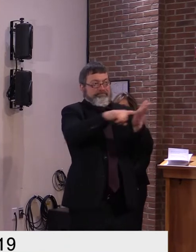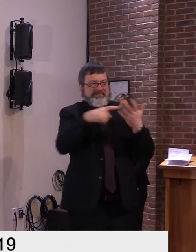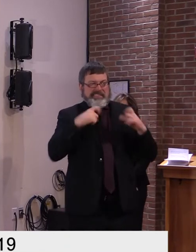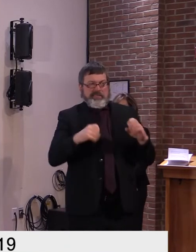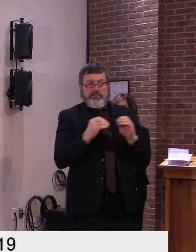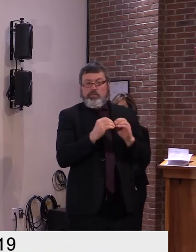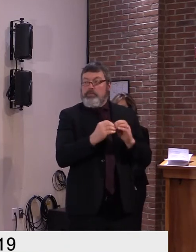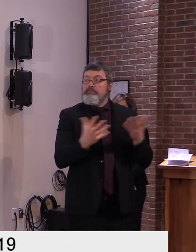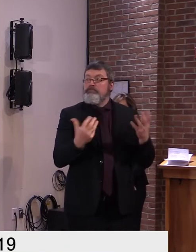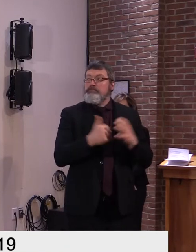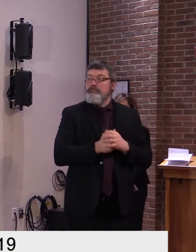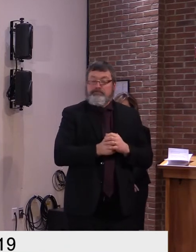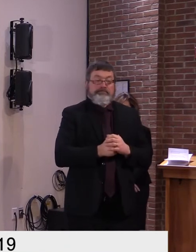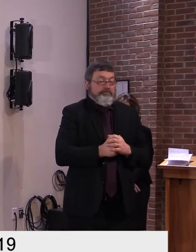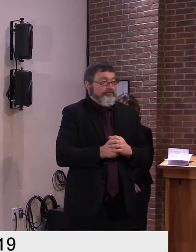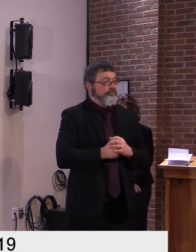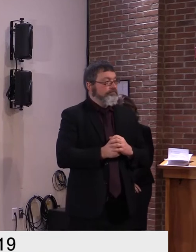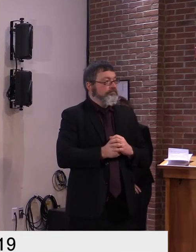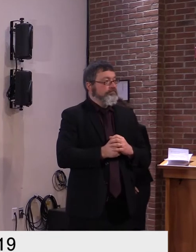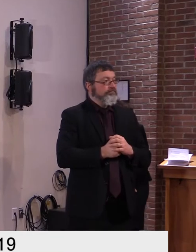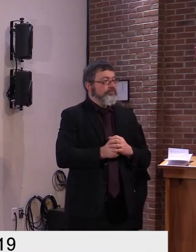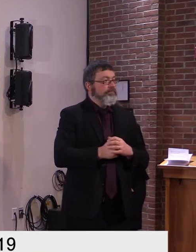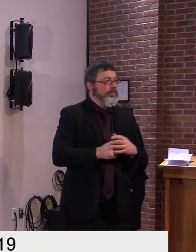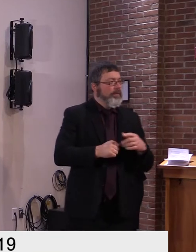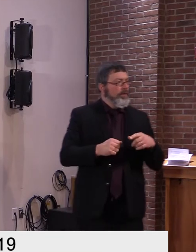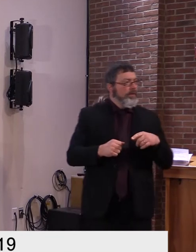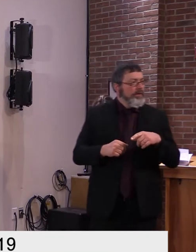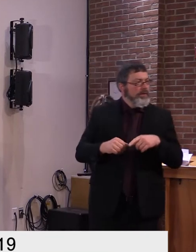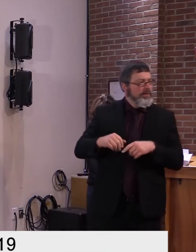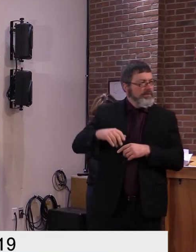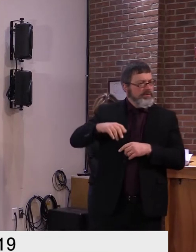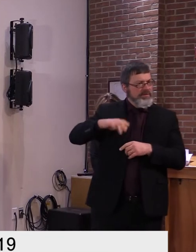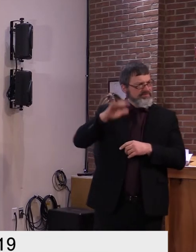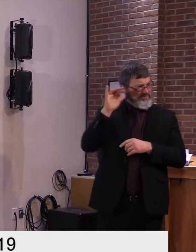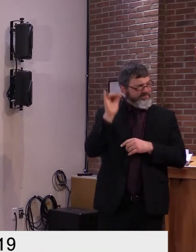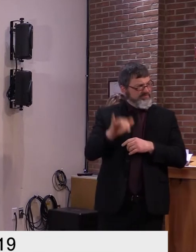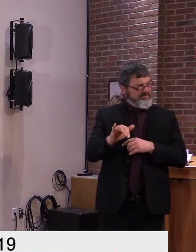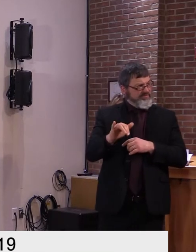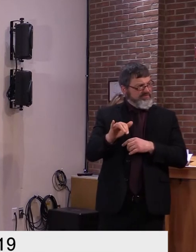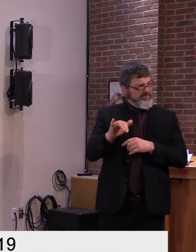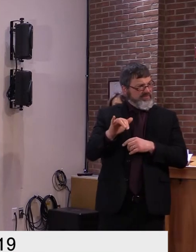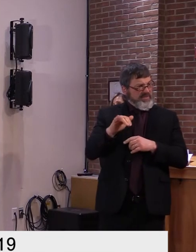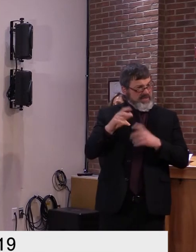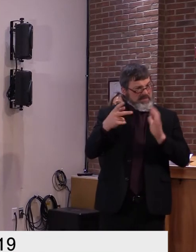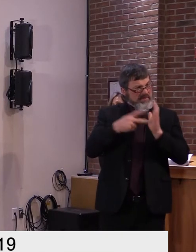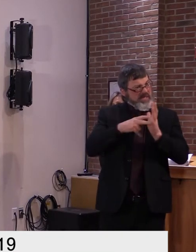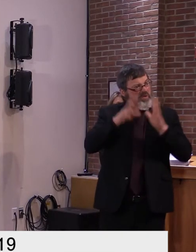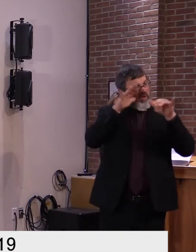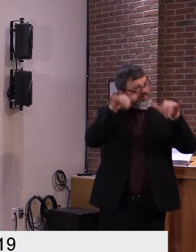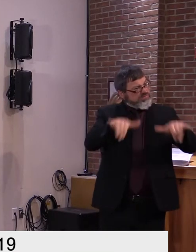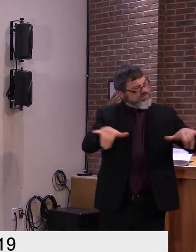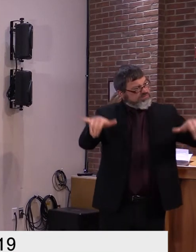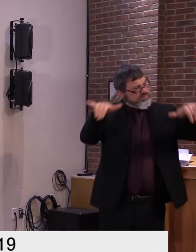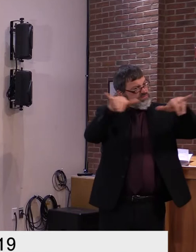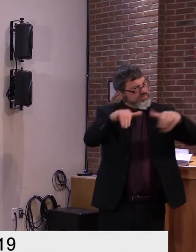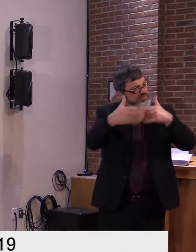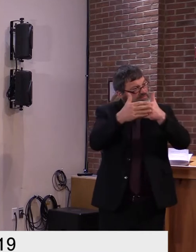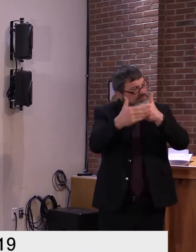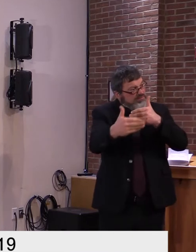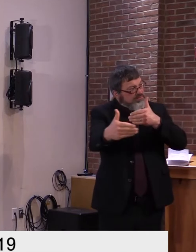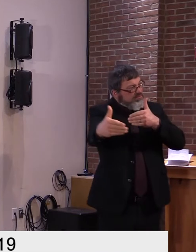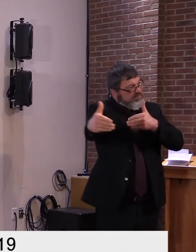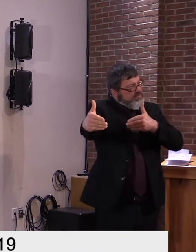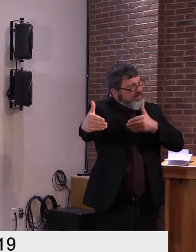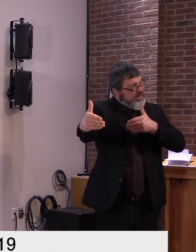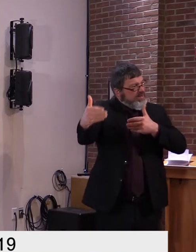Is this kind of thing expected in a vaccine rollout like this, to have something like this happen where there was either a miscommunication or